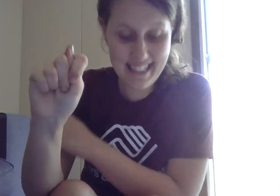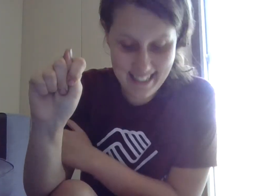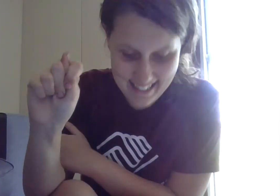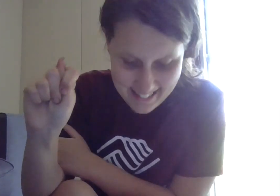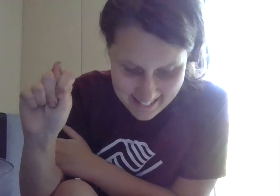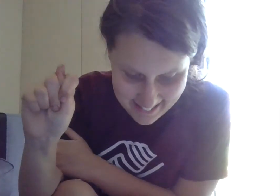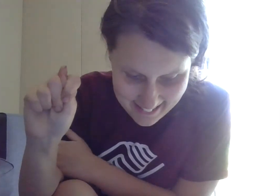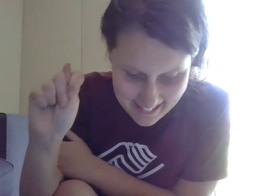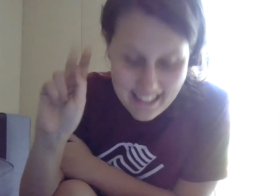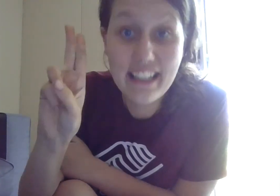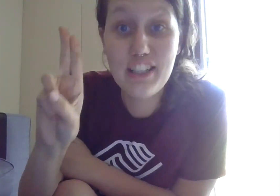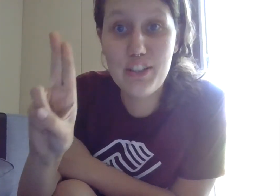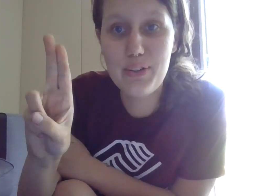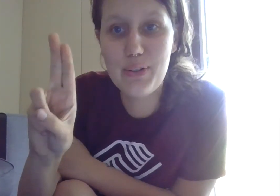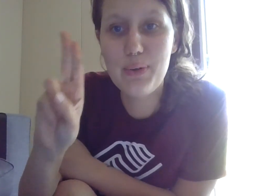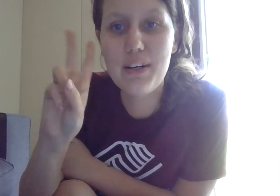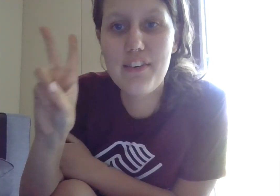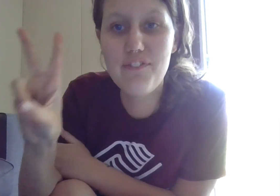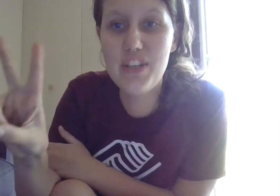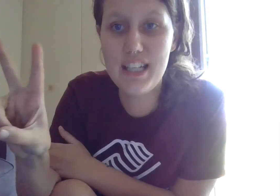T, U, V,